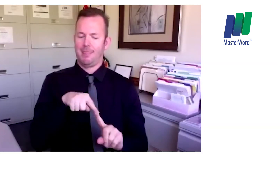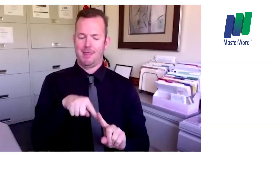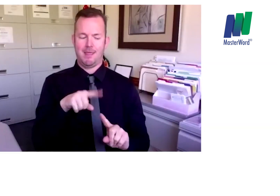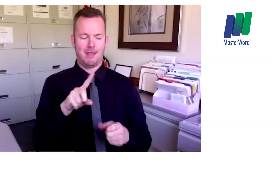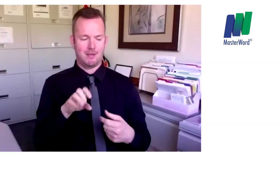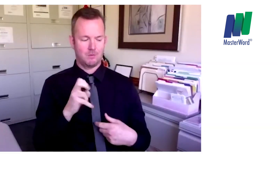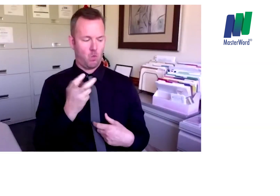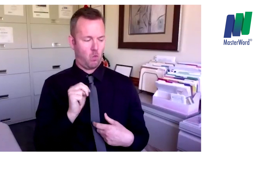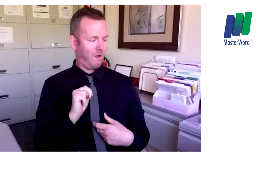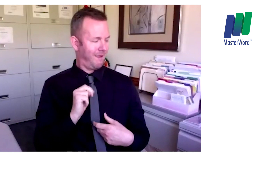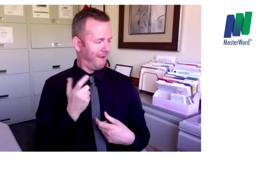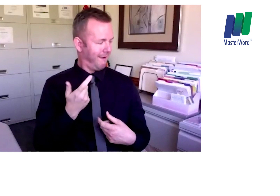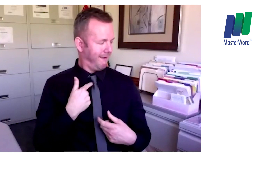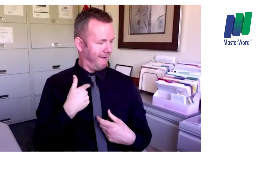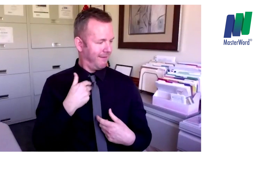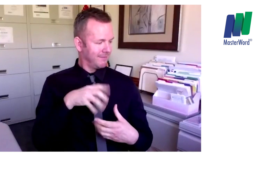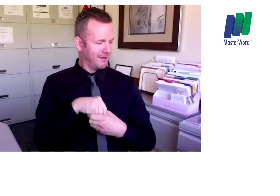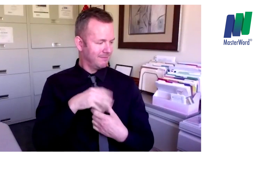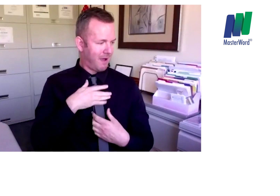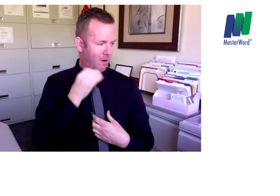Yes, I think